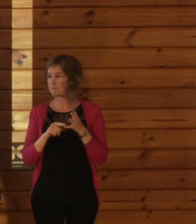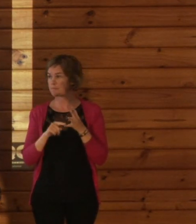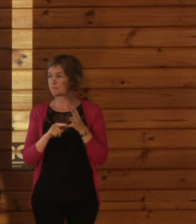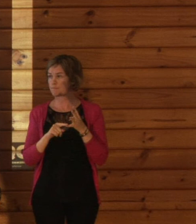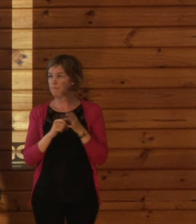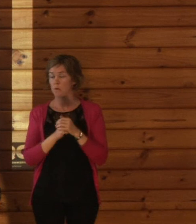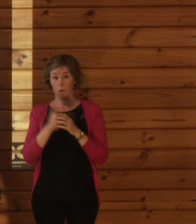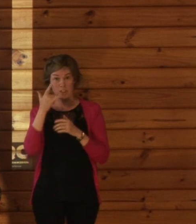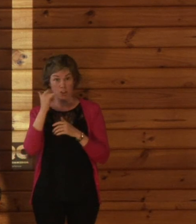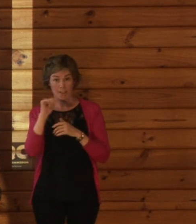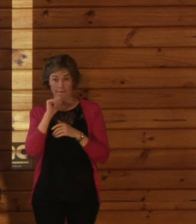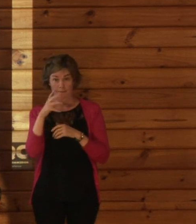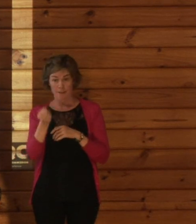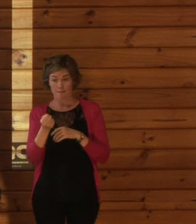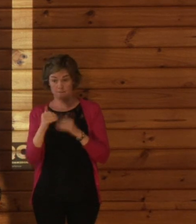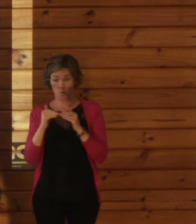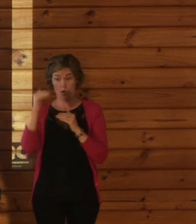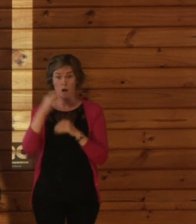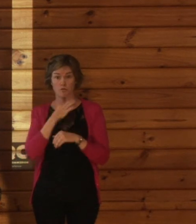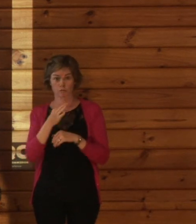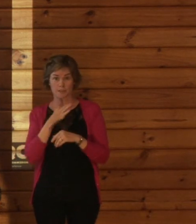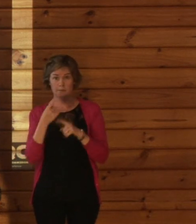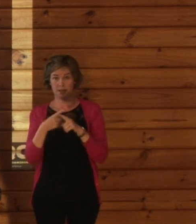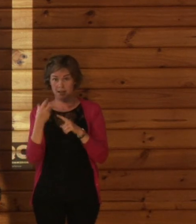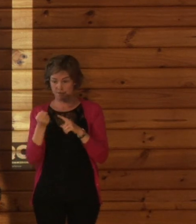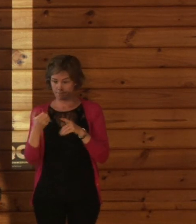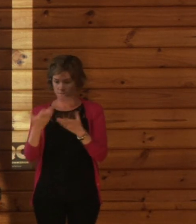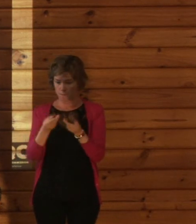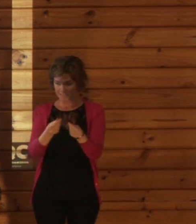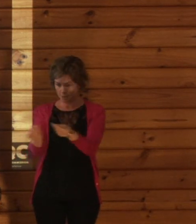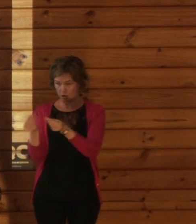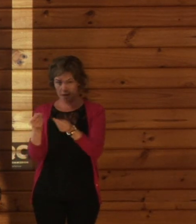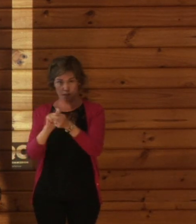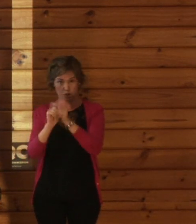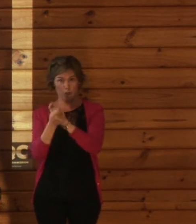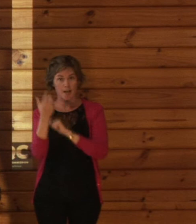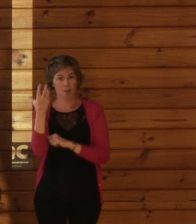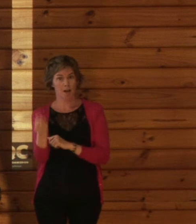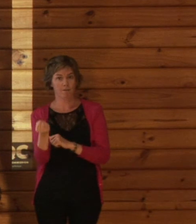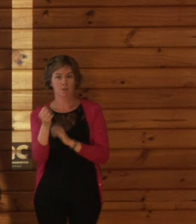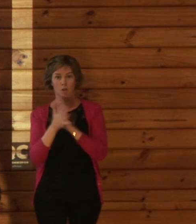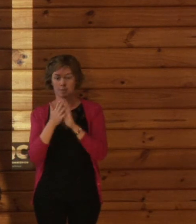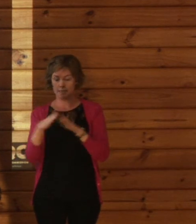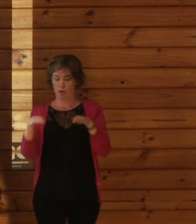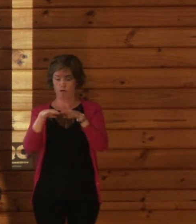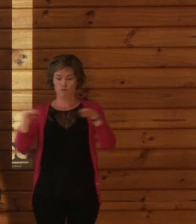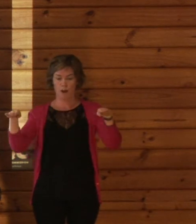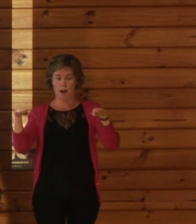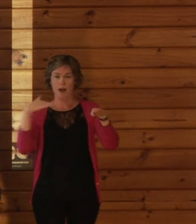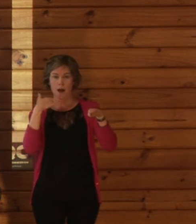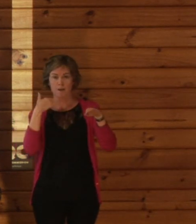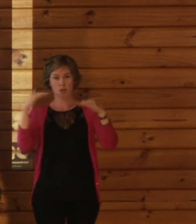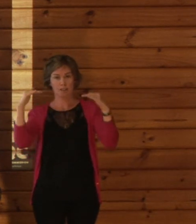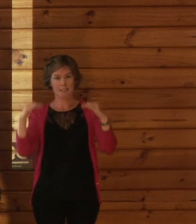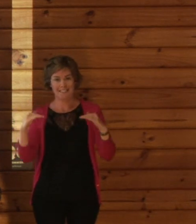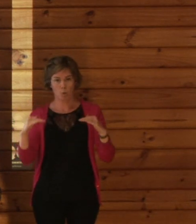a material change. And so that's where we look at how much the ground has settled. And then, because it's not just settlement